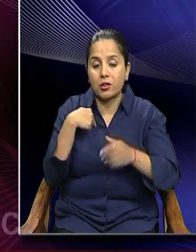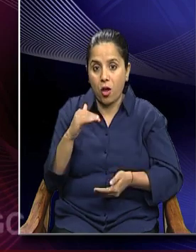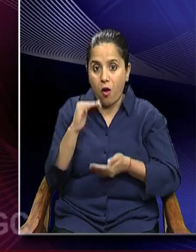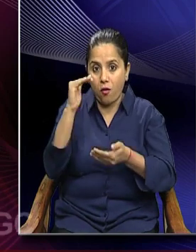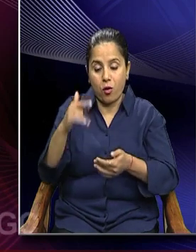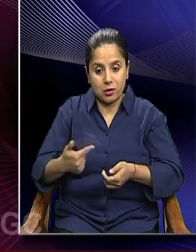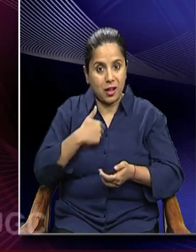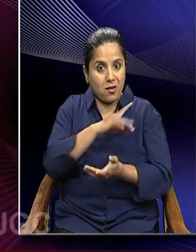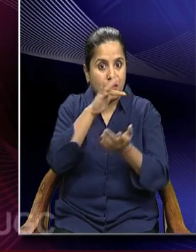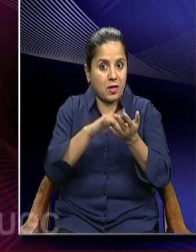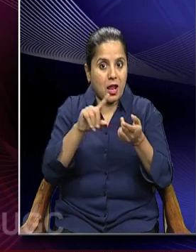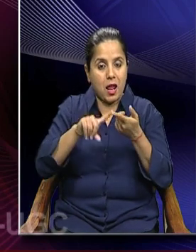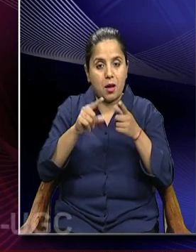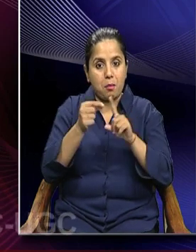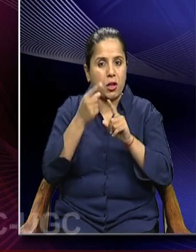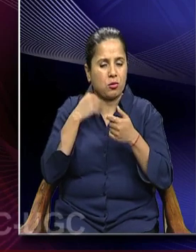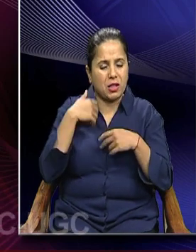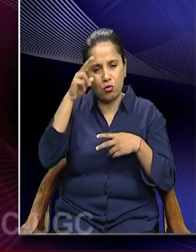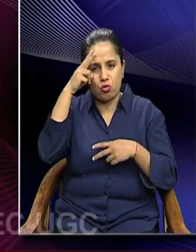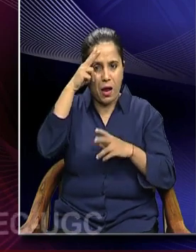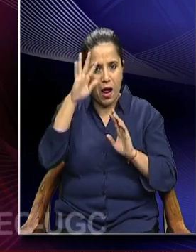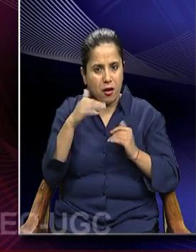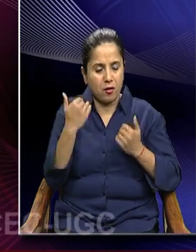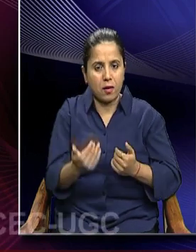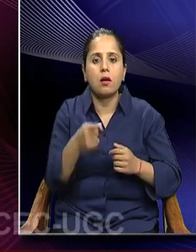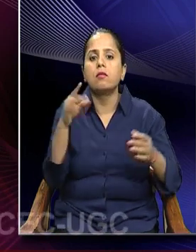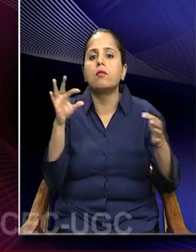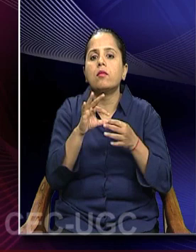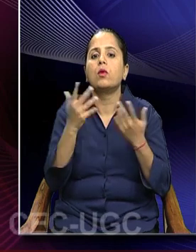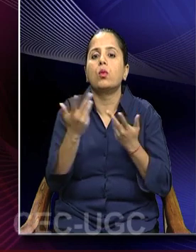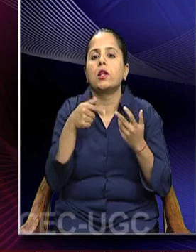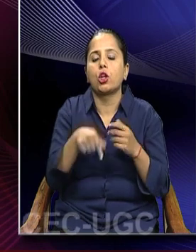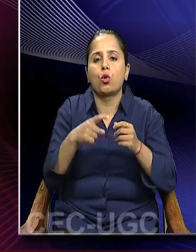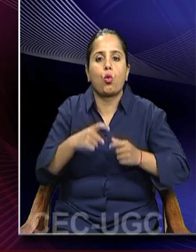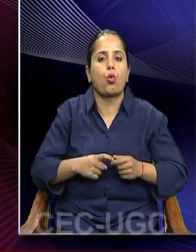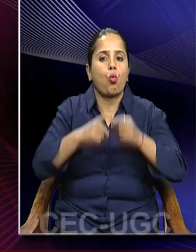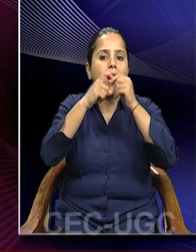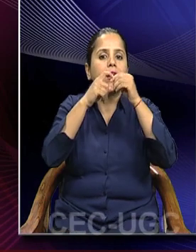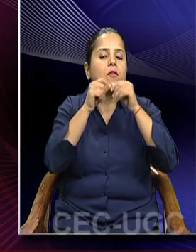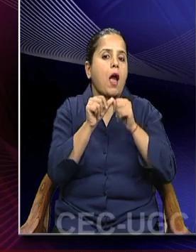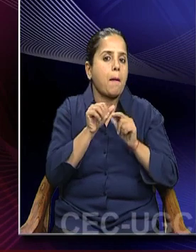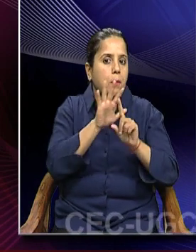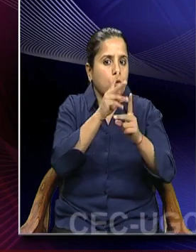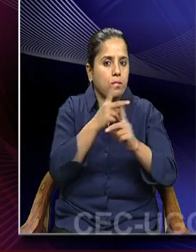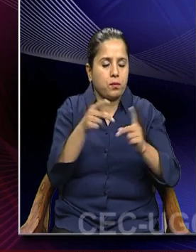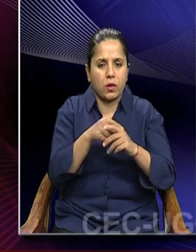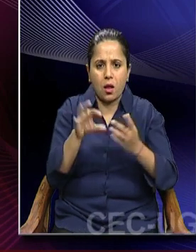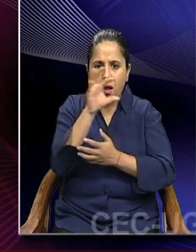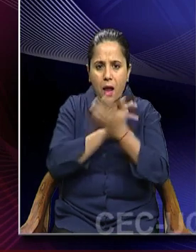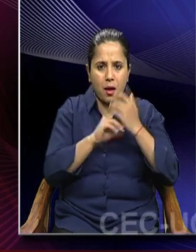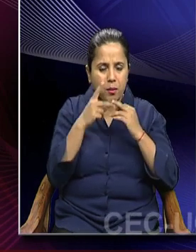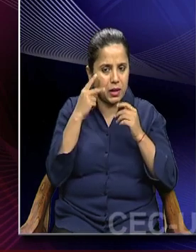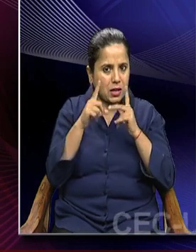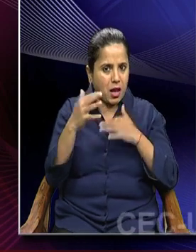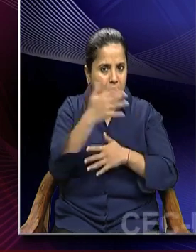self-centered epistemological dilemma that is typically associated with qualitative approaches. So, combining of data